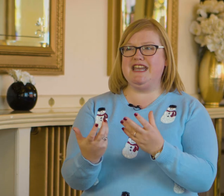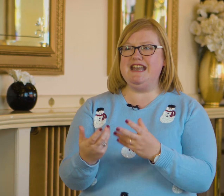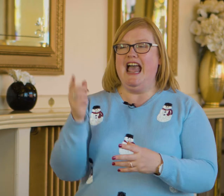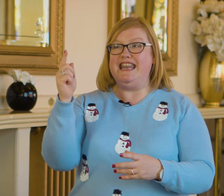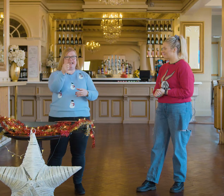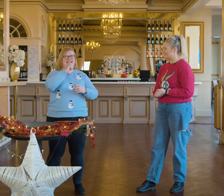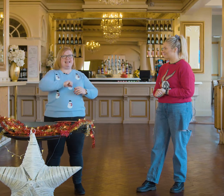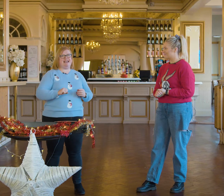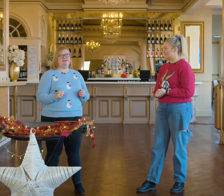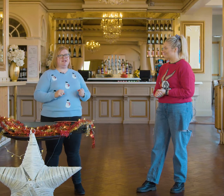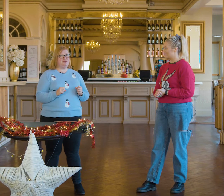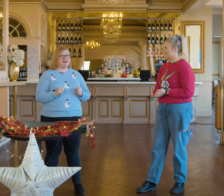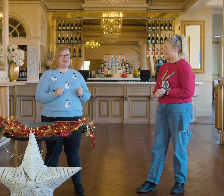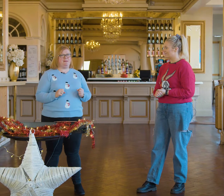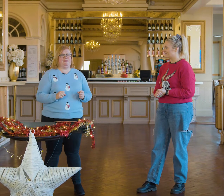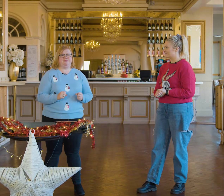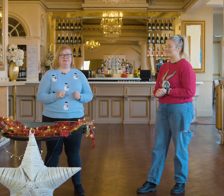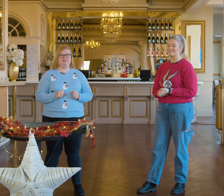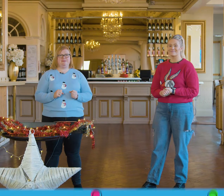singing. Let's get down to the workshop.